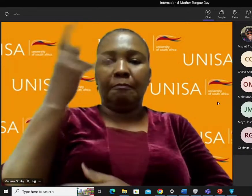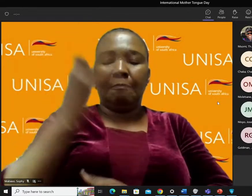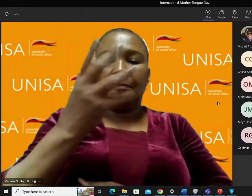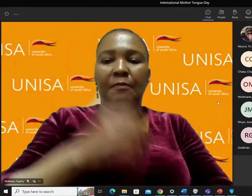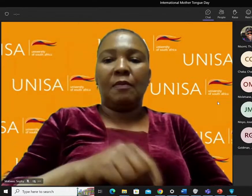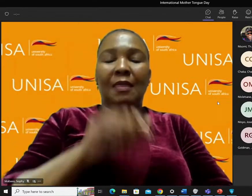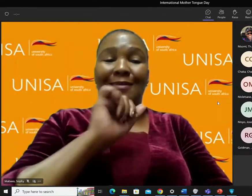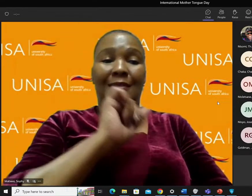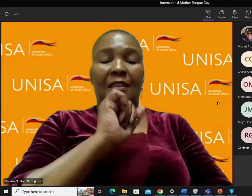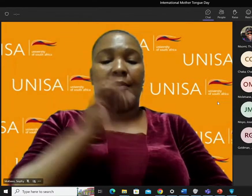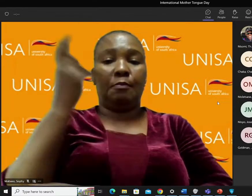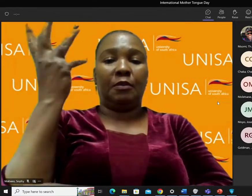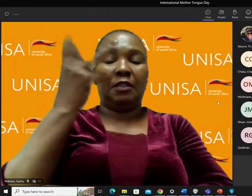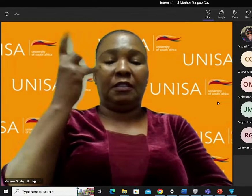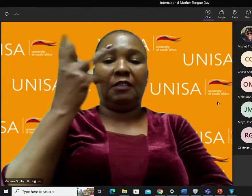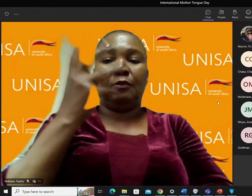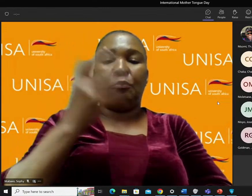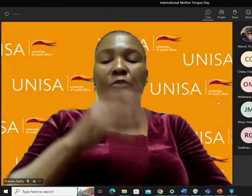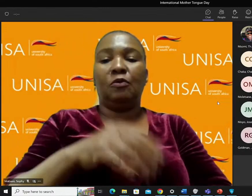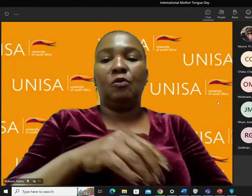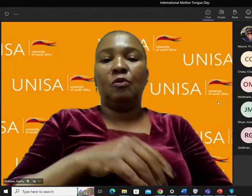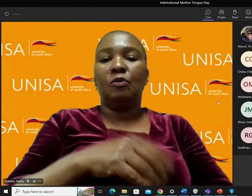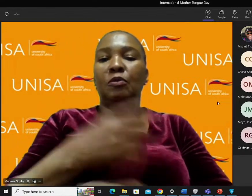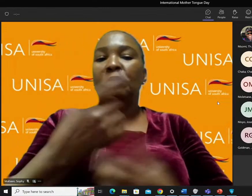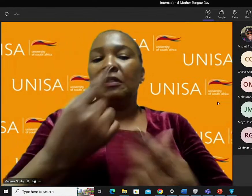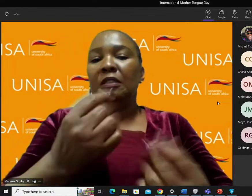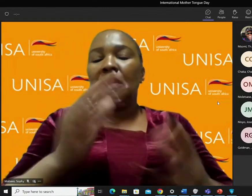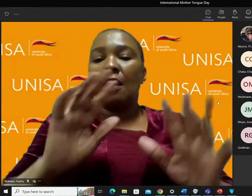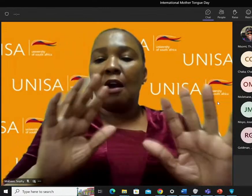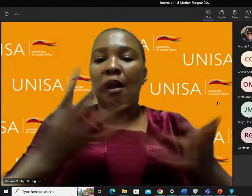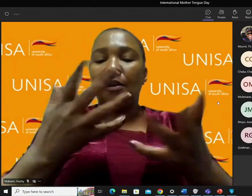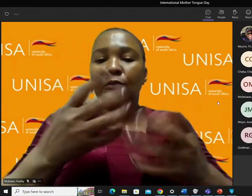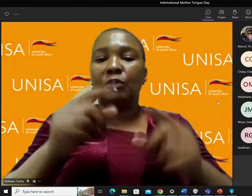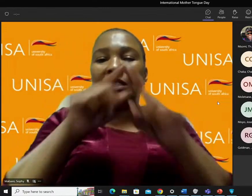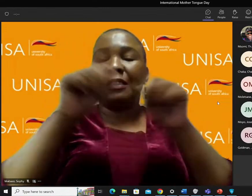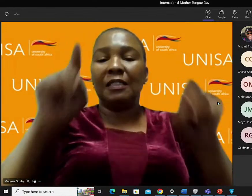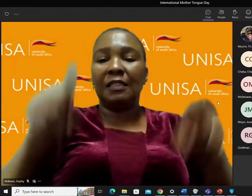be presented on the screen via